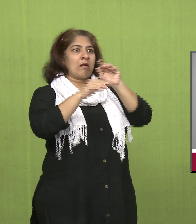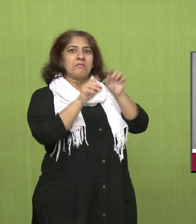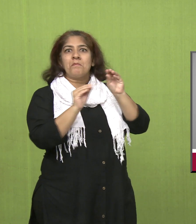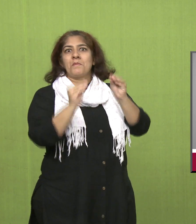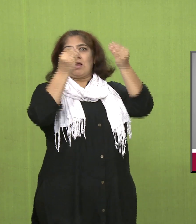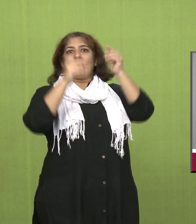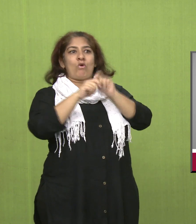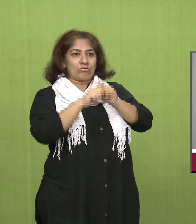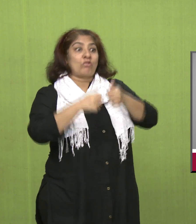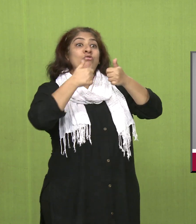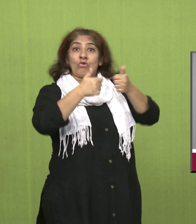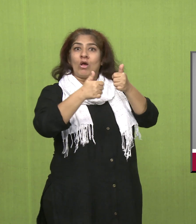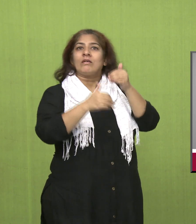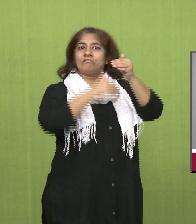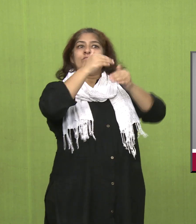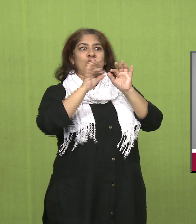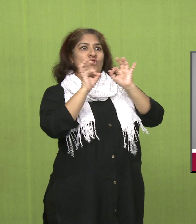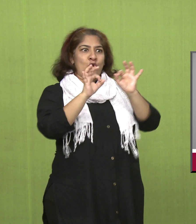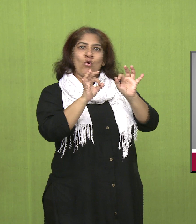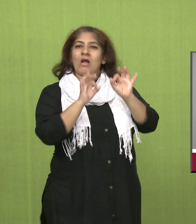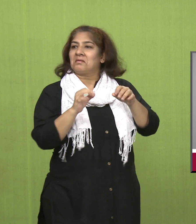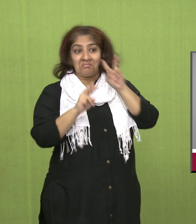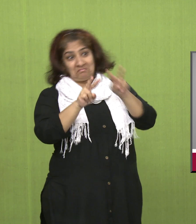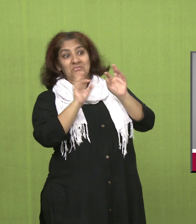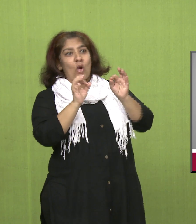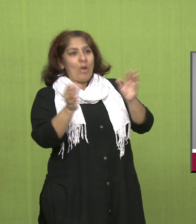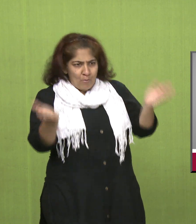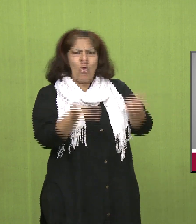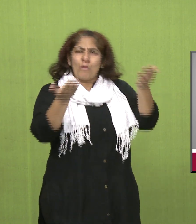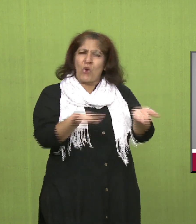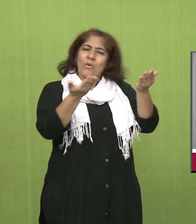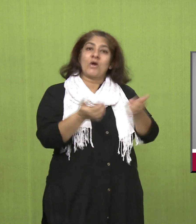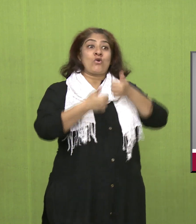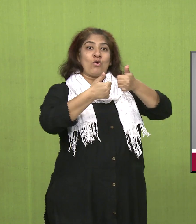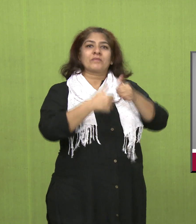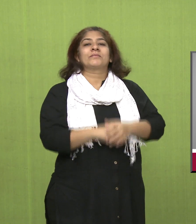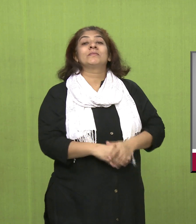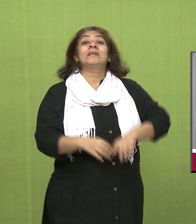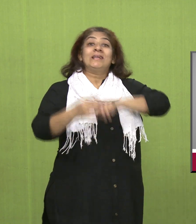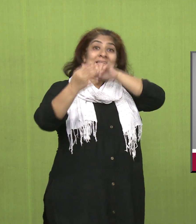Motivation kind of support is given, and